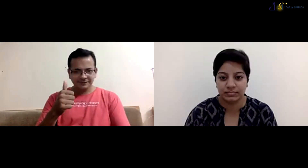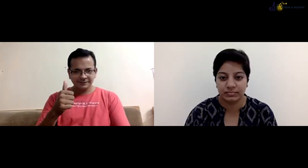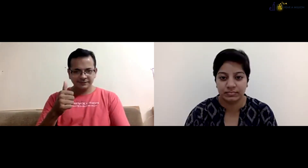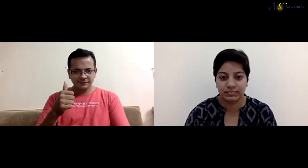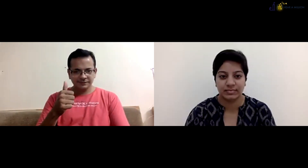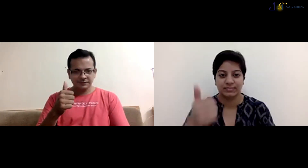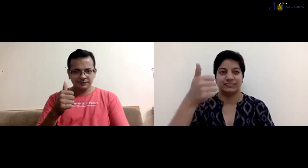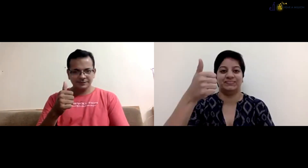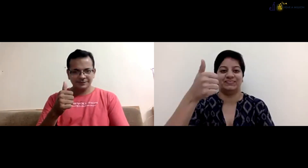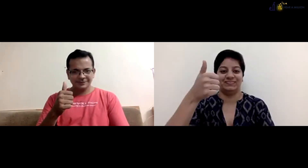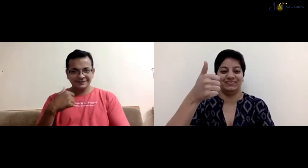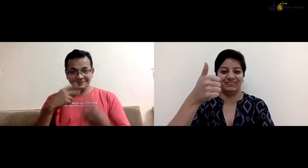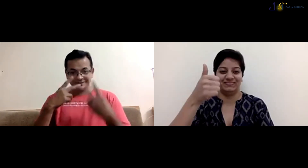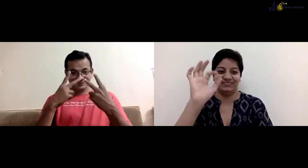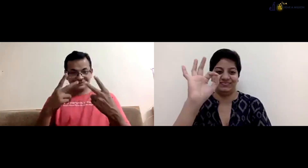Hello, Ravneet.